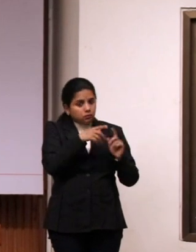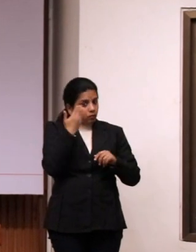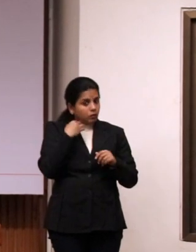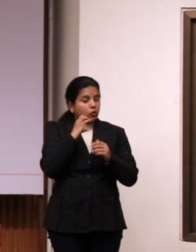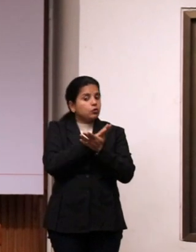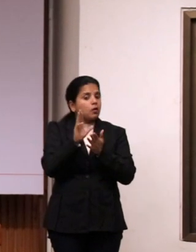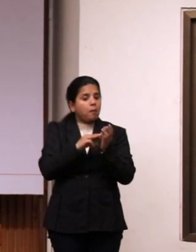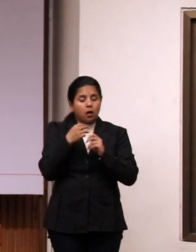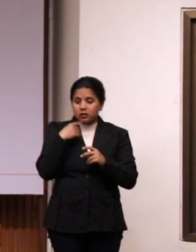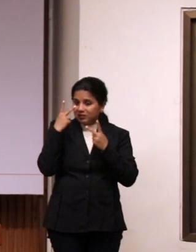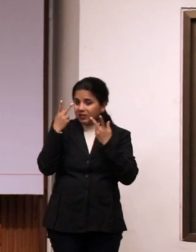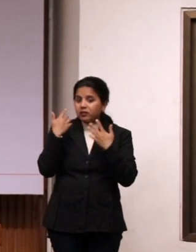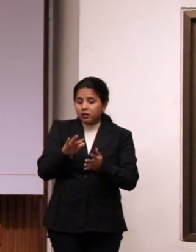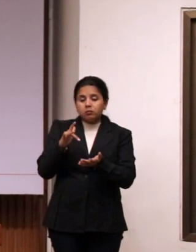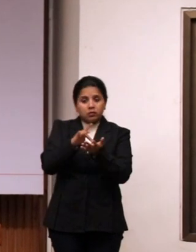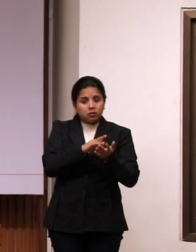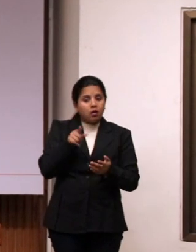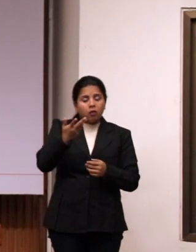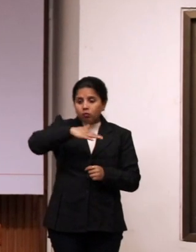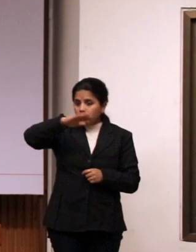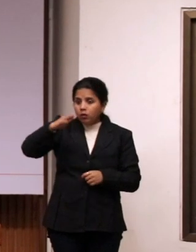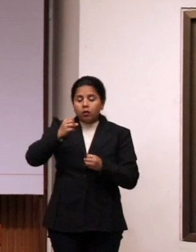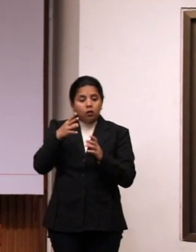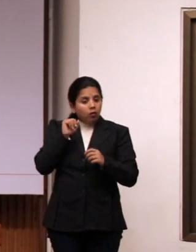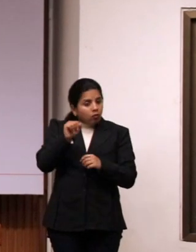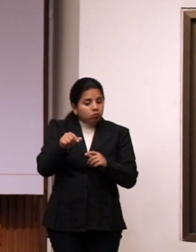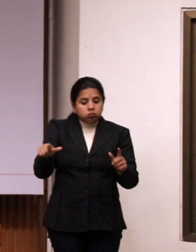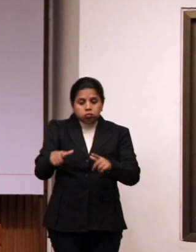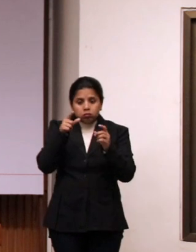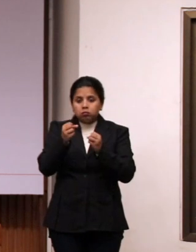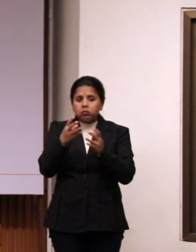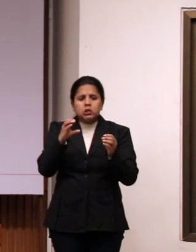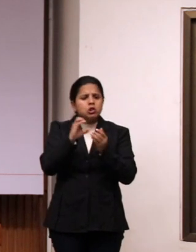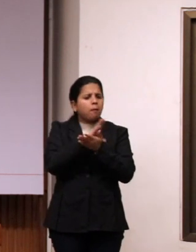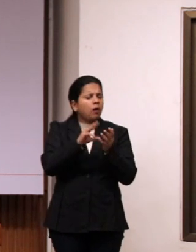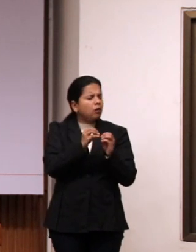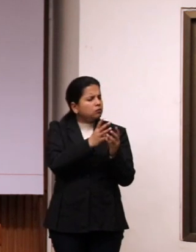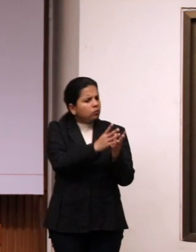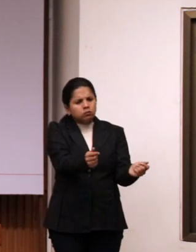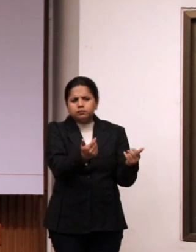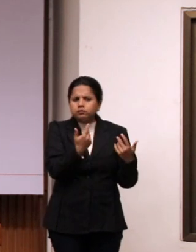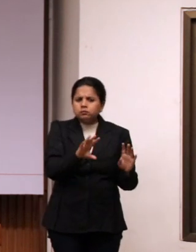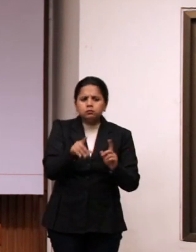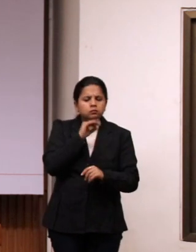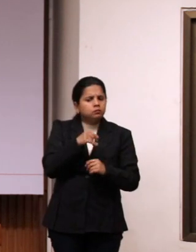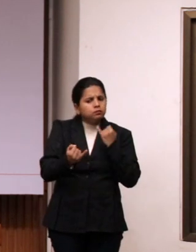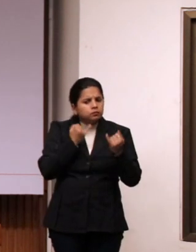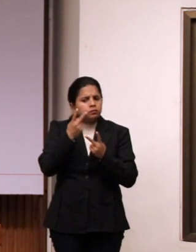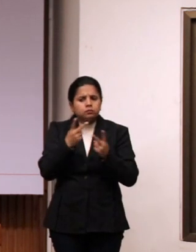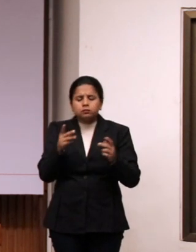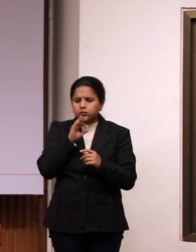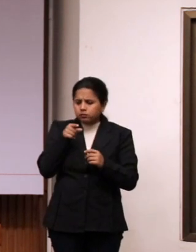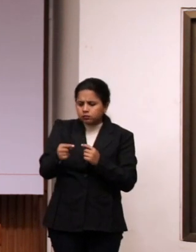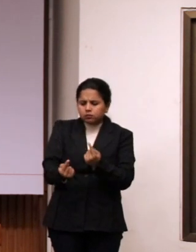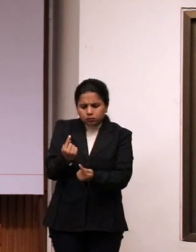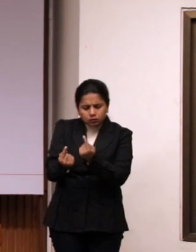Chambal and I have seen that over a period of time, how Prosopis juliflora has killed Chambal, and you will, even Aristida, finding Aristida is a